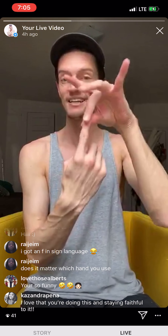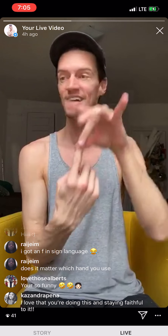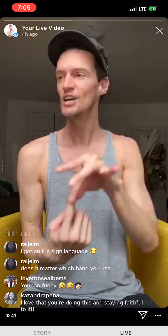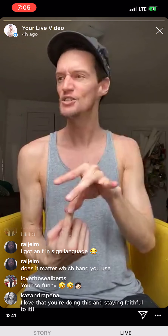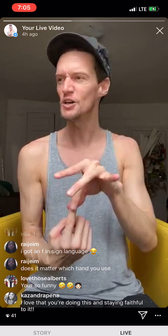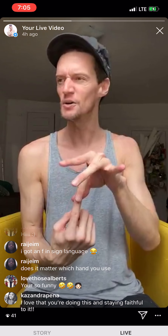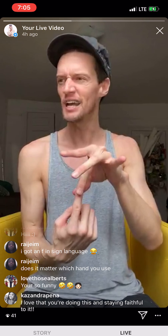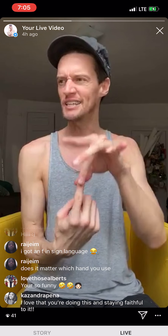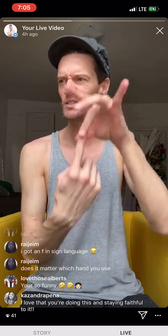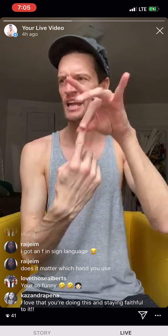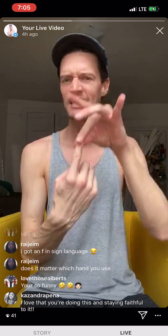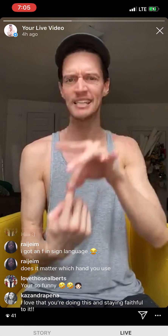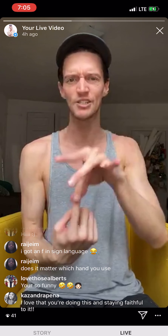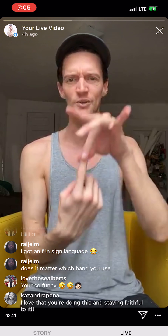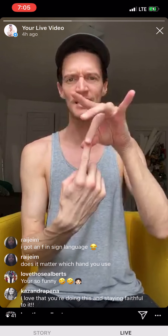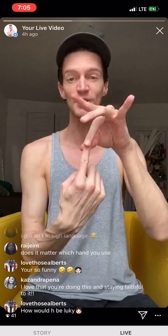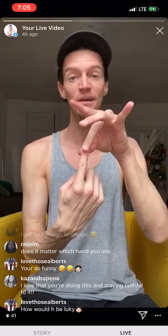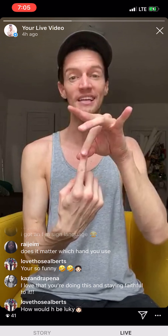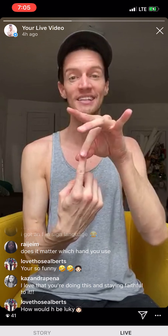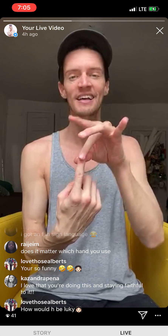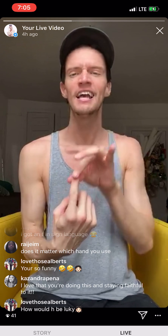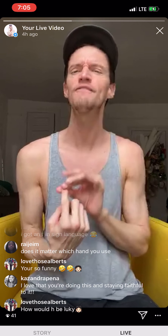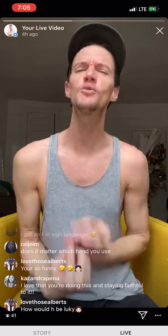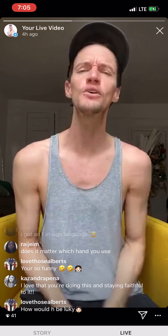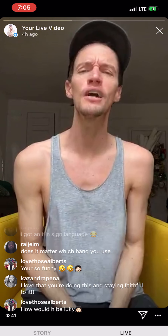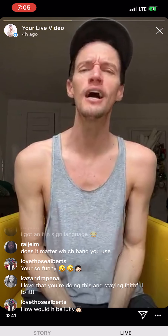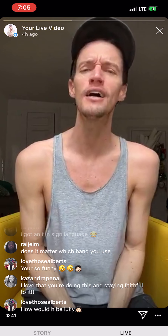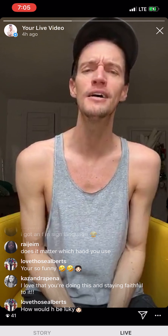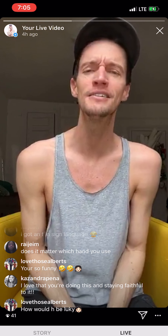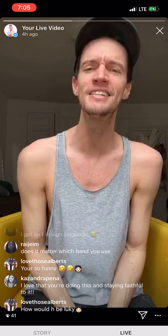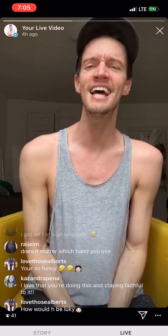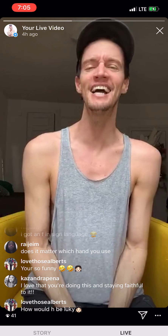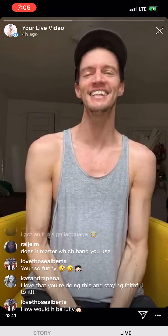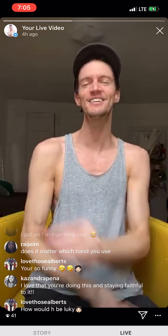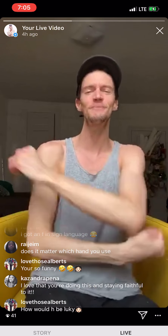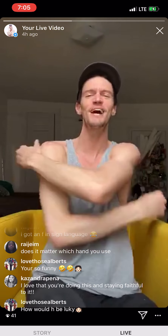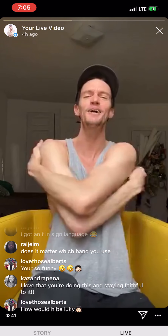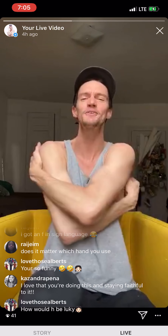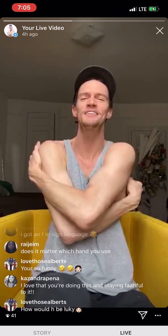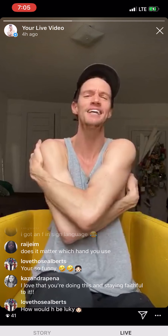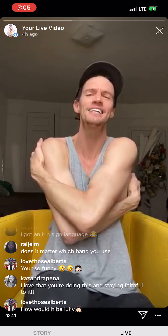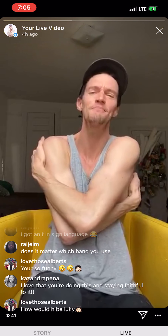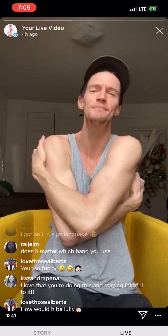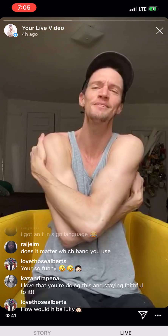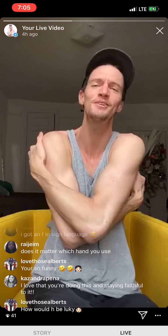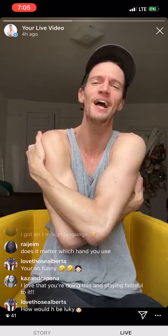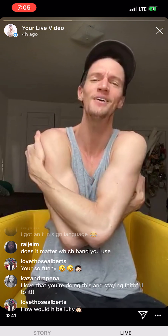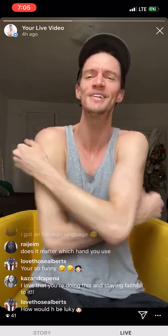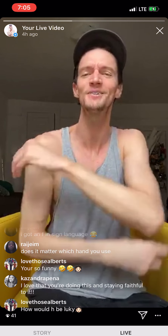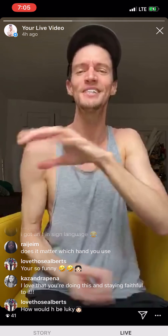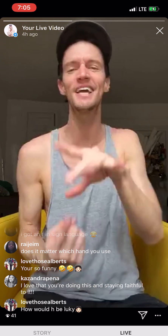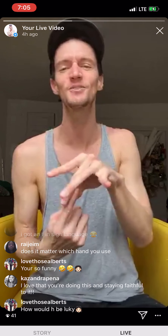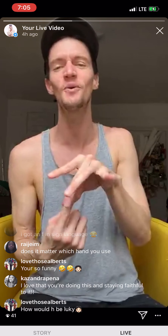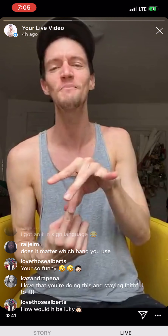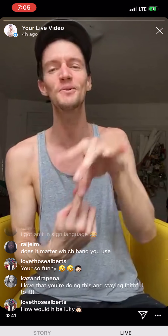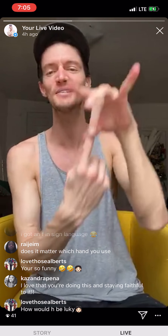So it's outstanding. It's unique. You're picking if there were uh there could be 199 people in the crowd and it only takes one person to